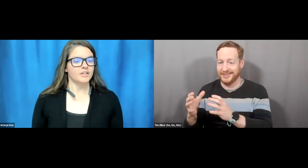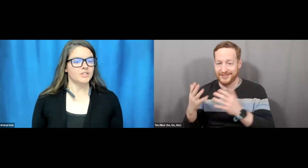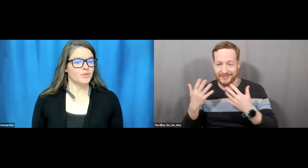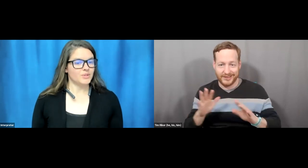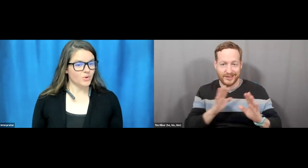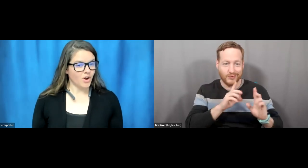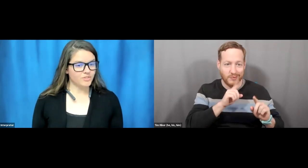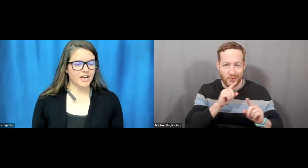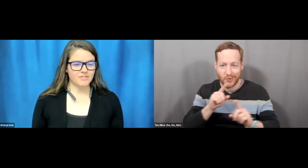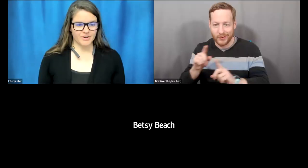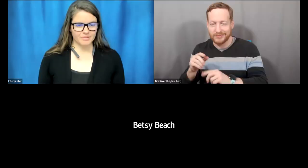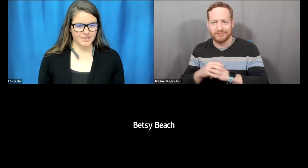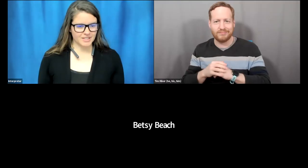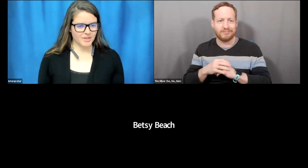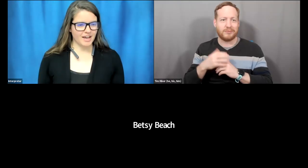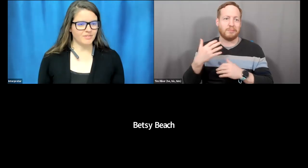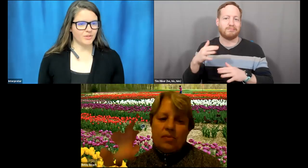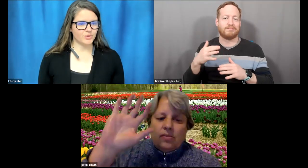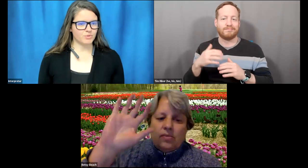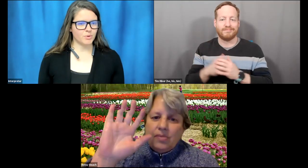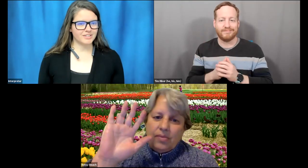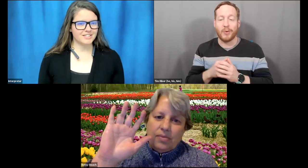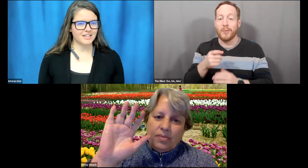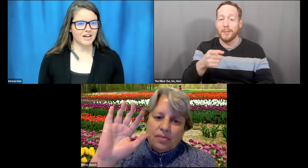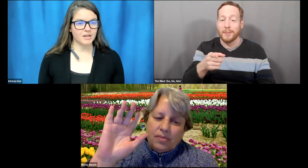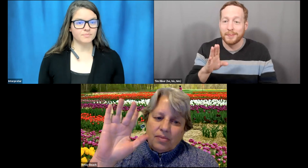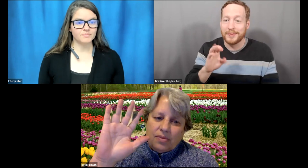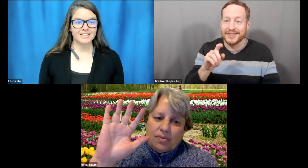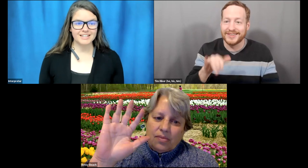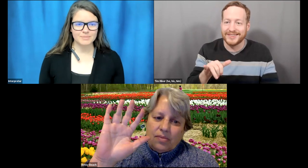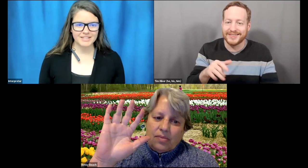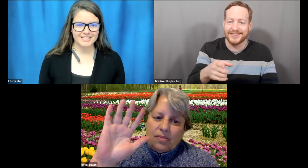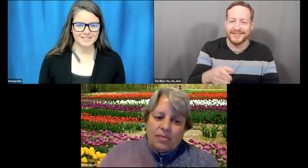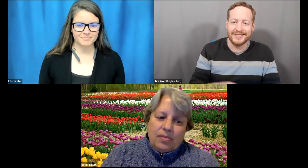So those are all five of our committees. We have all of those reports. Yes, Betsy.